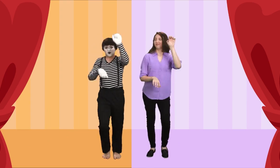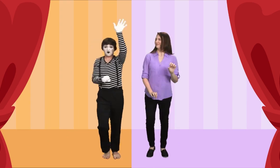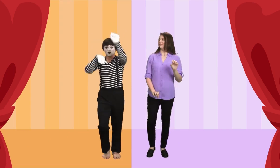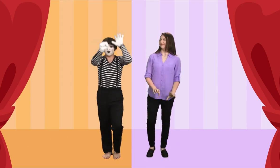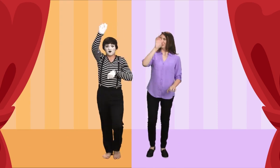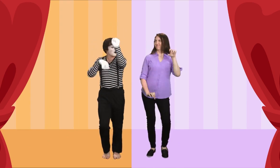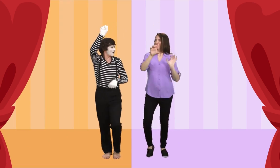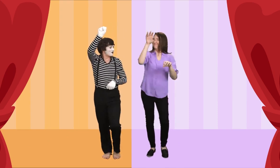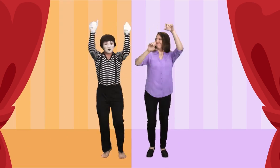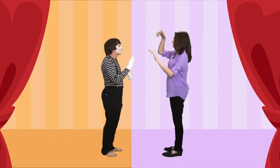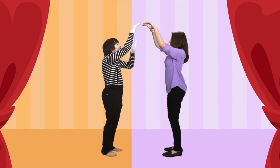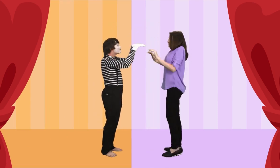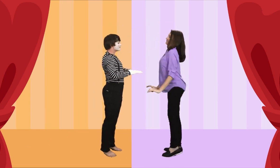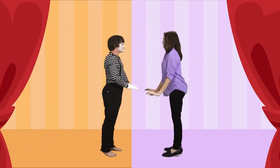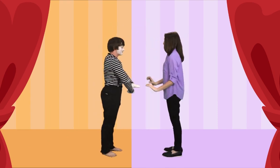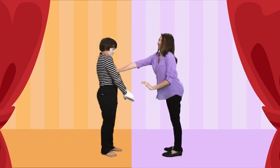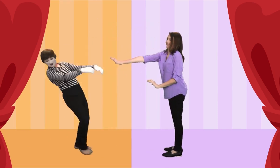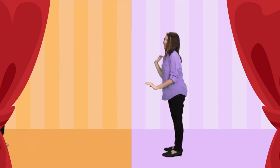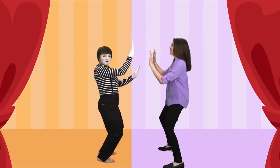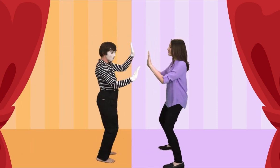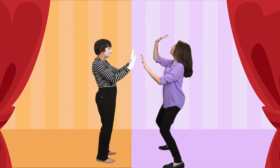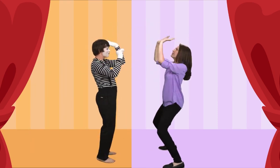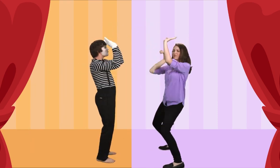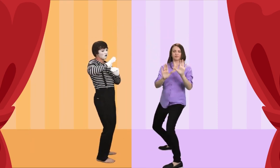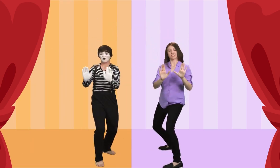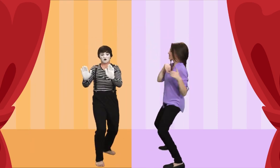You guys, miming is not American Sign Language.